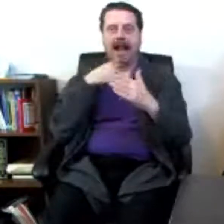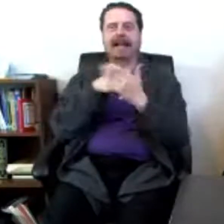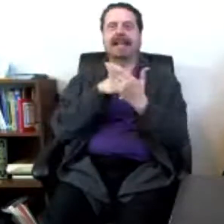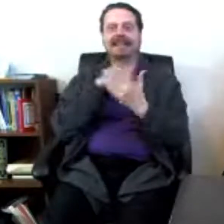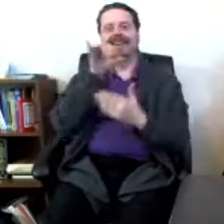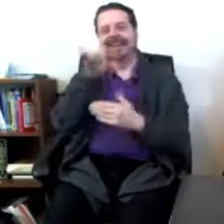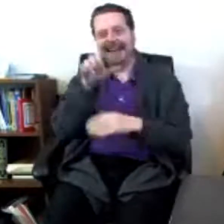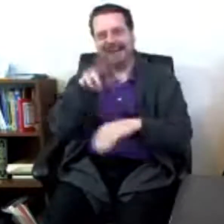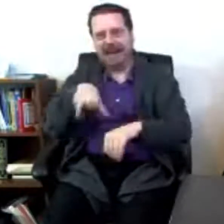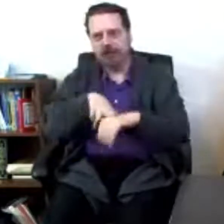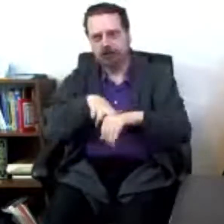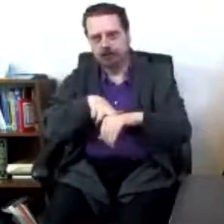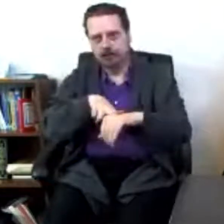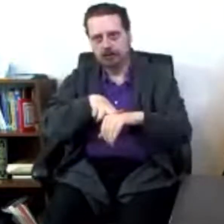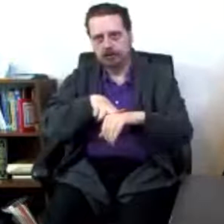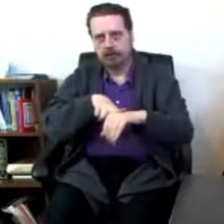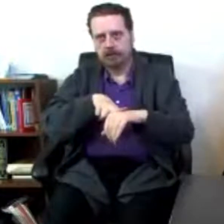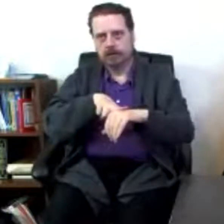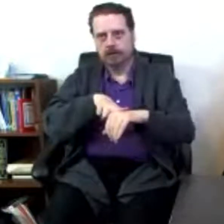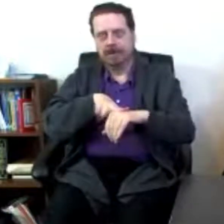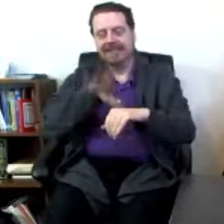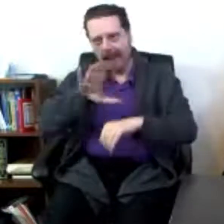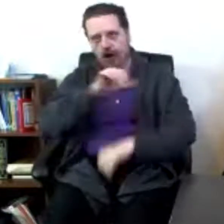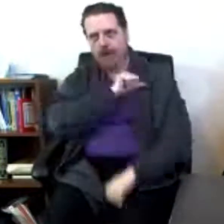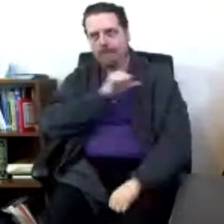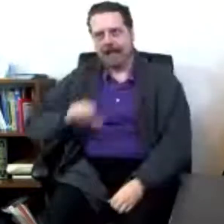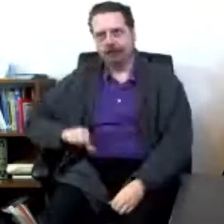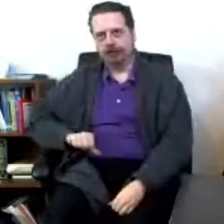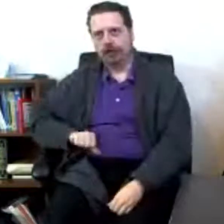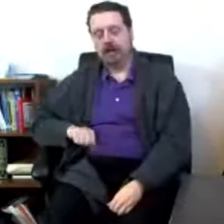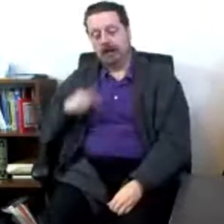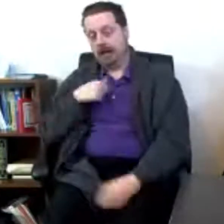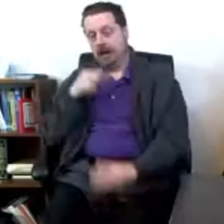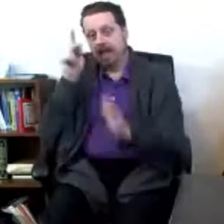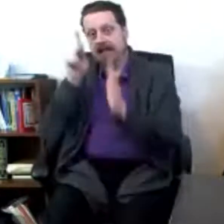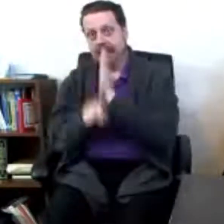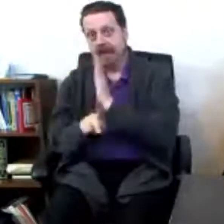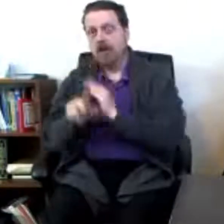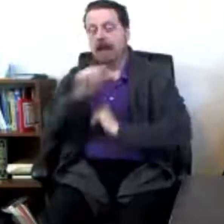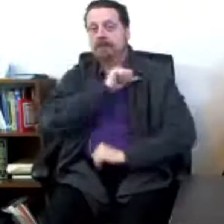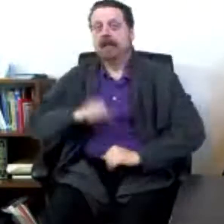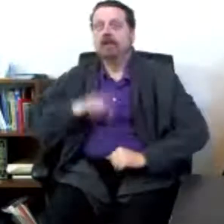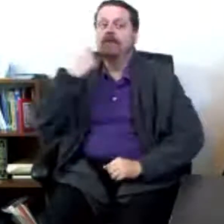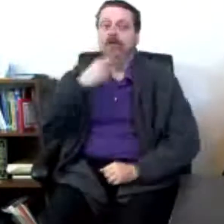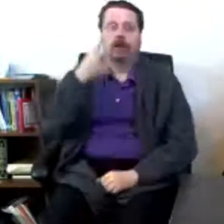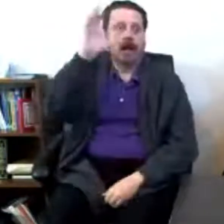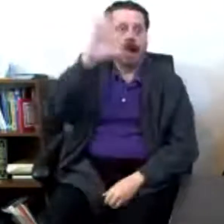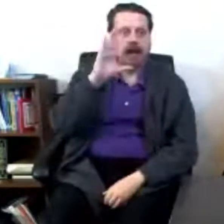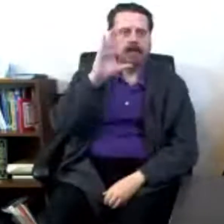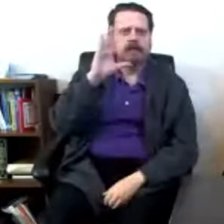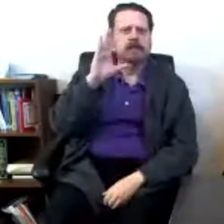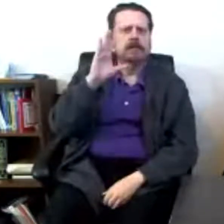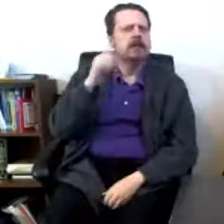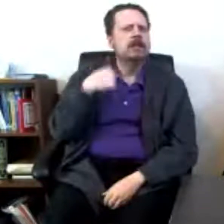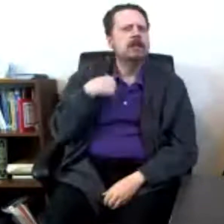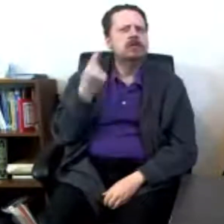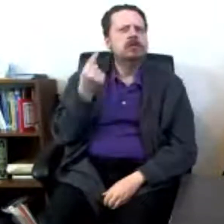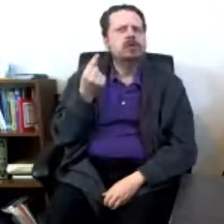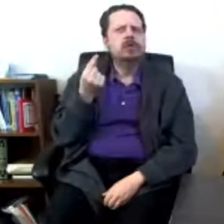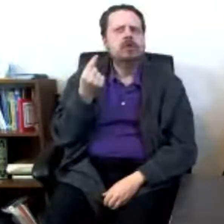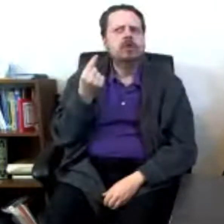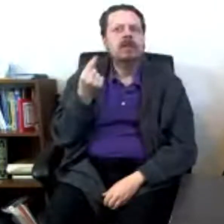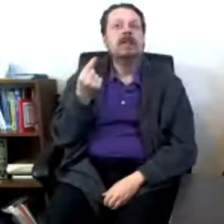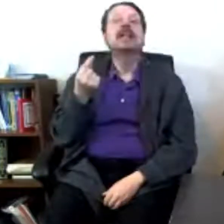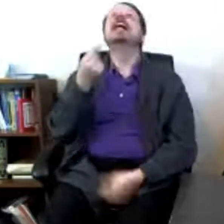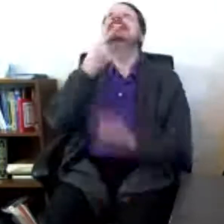against the nation that sent you the ambassador. So when you kill the ambassador of God, what are you doing? You are